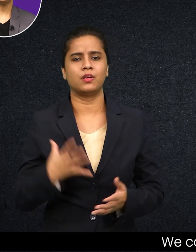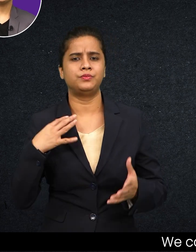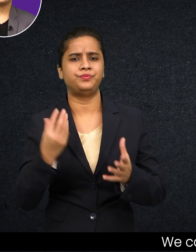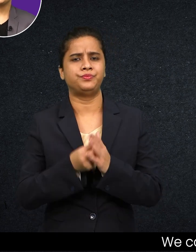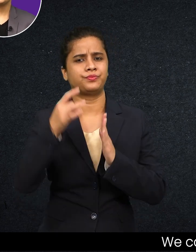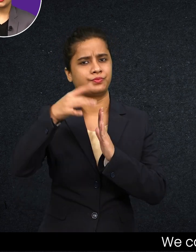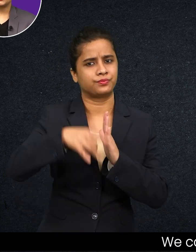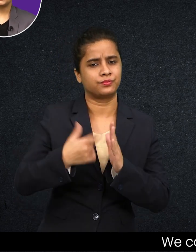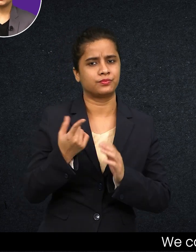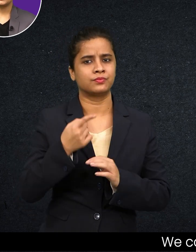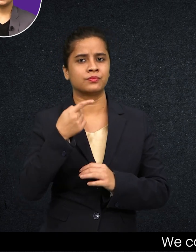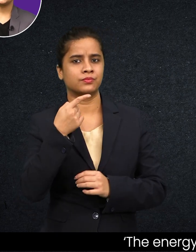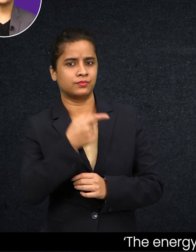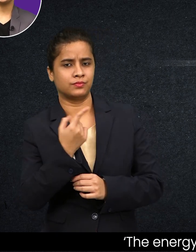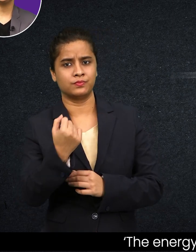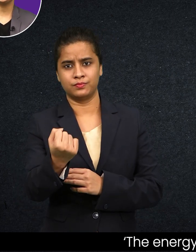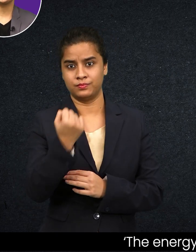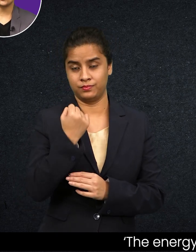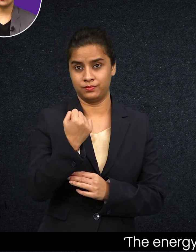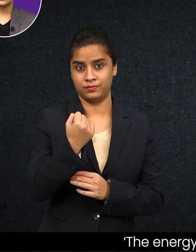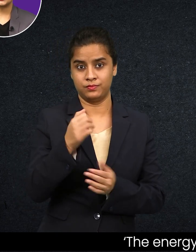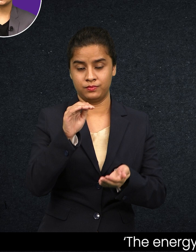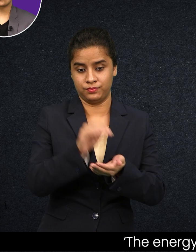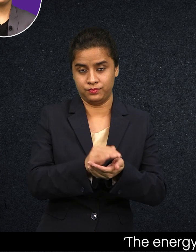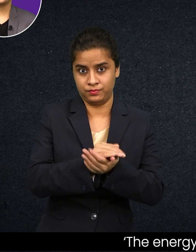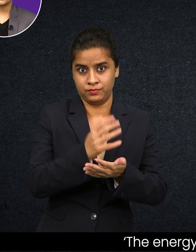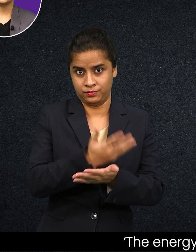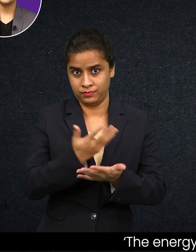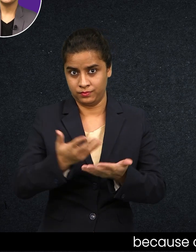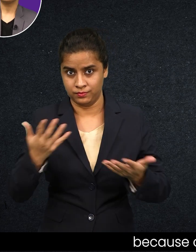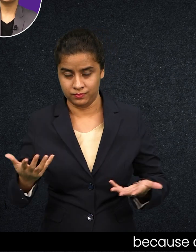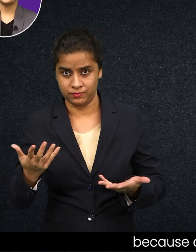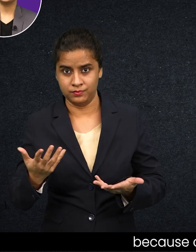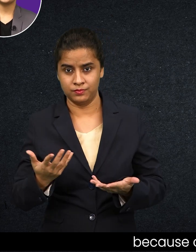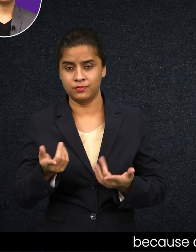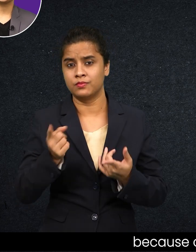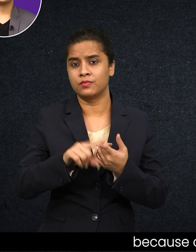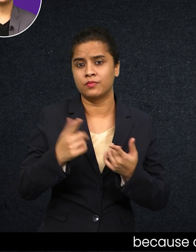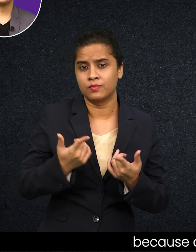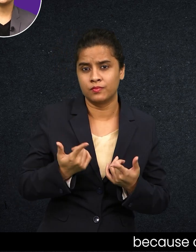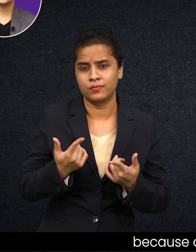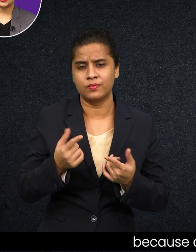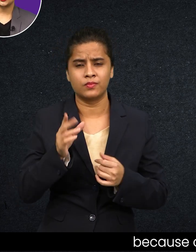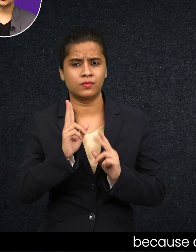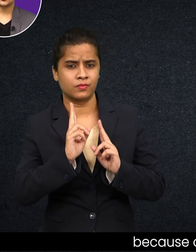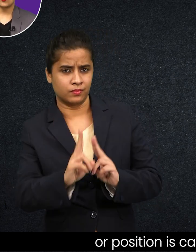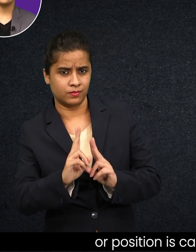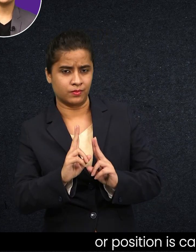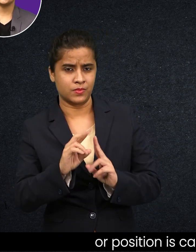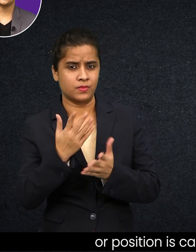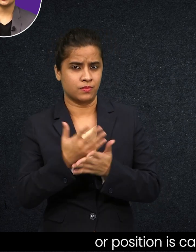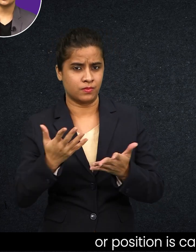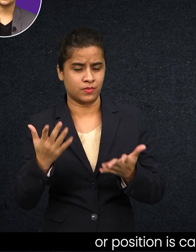We can define that the energy stored in an object because of its specific state